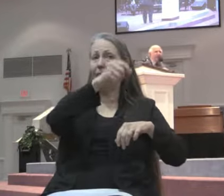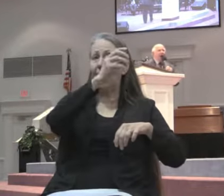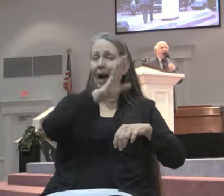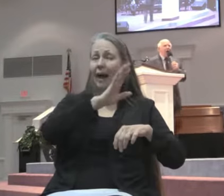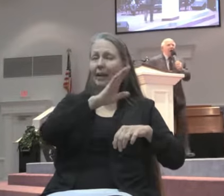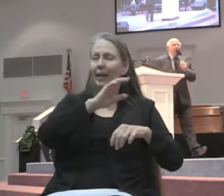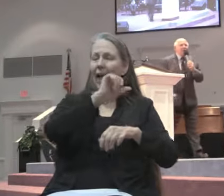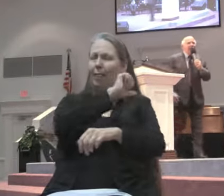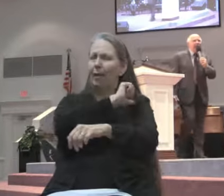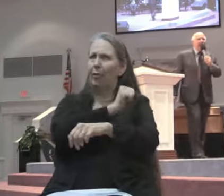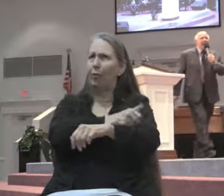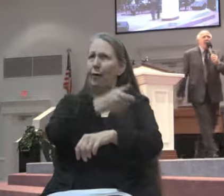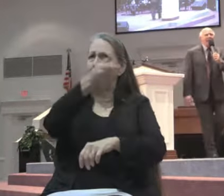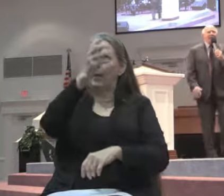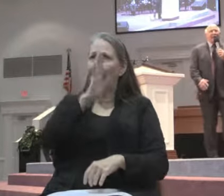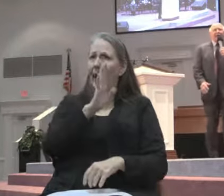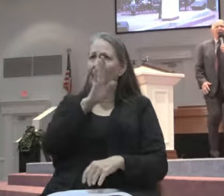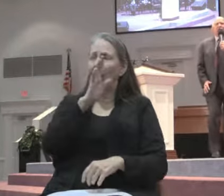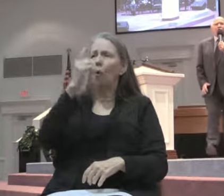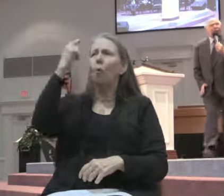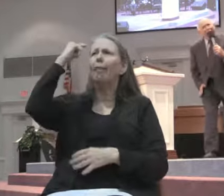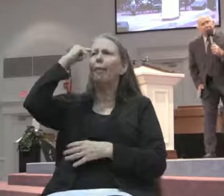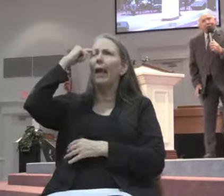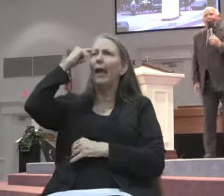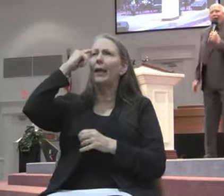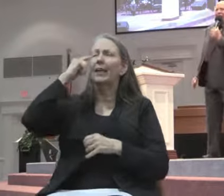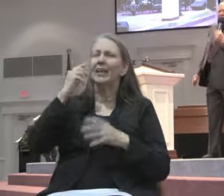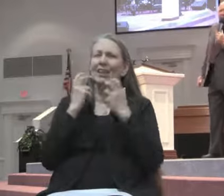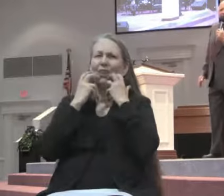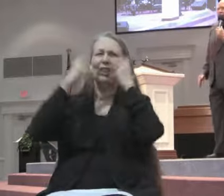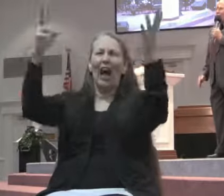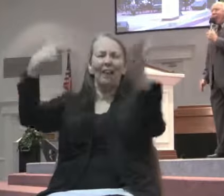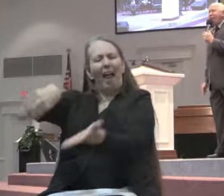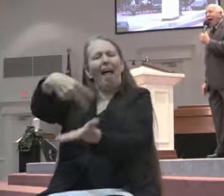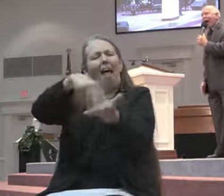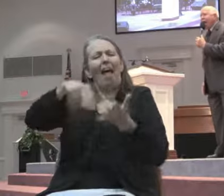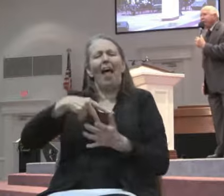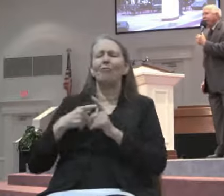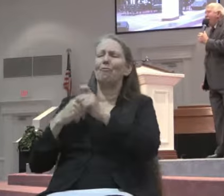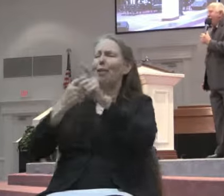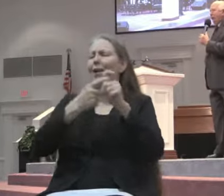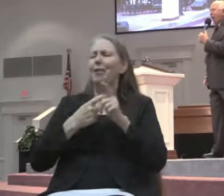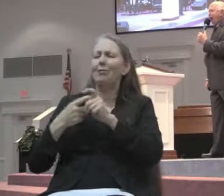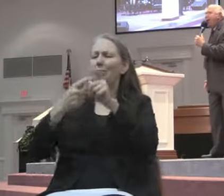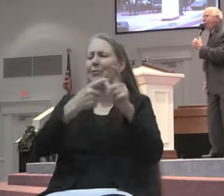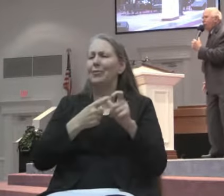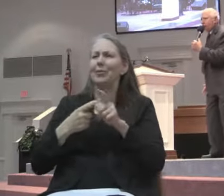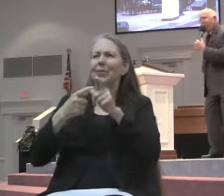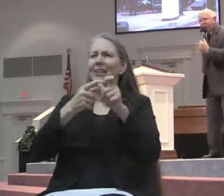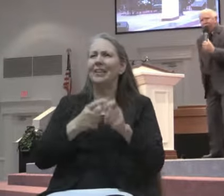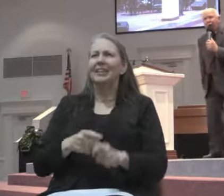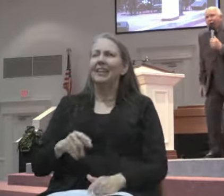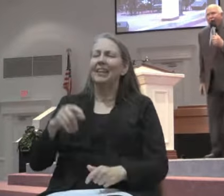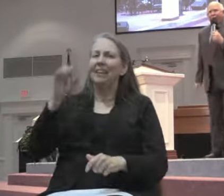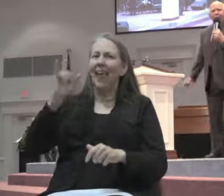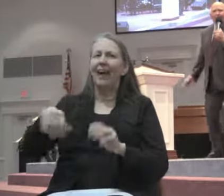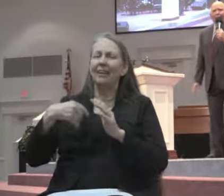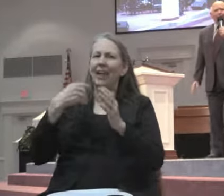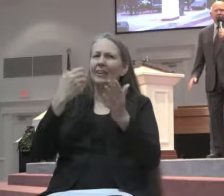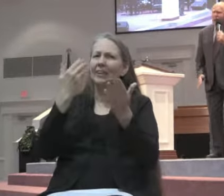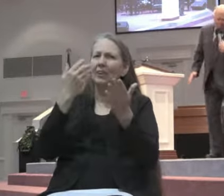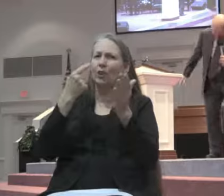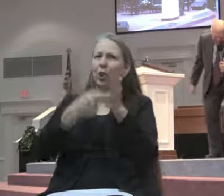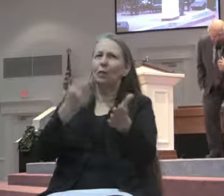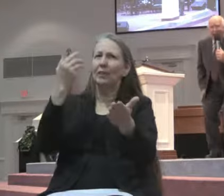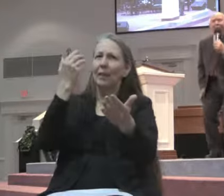and the authority of God. We think that a shout and a dance and a run the aisle is a demonstration of the